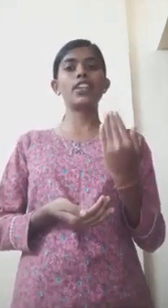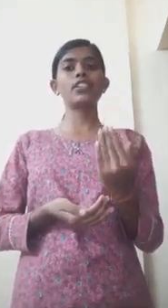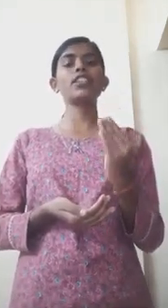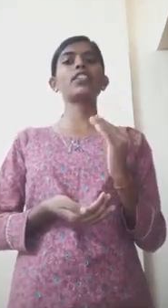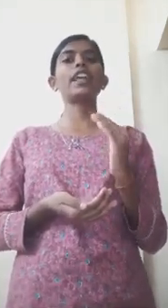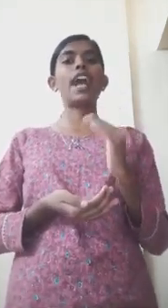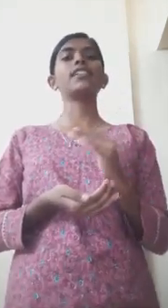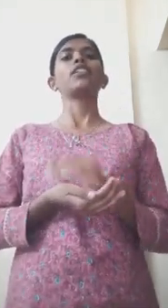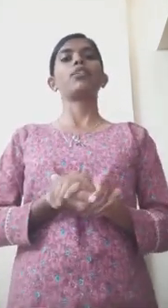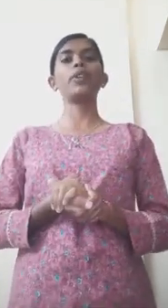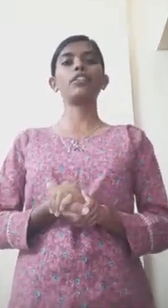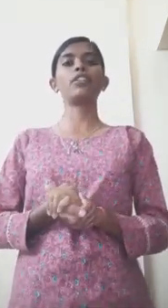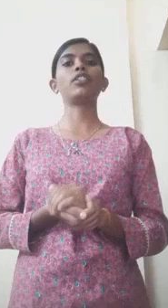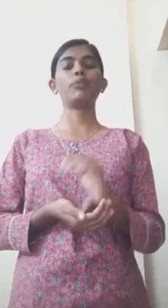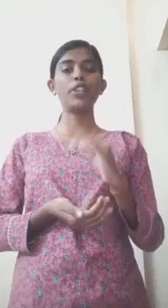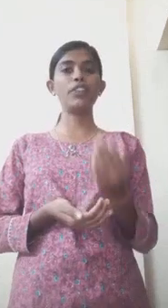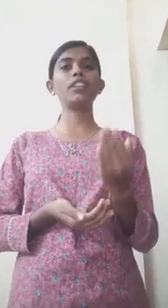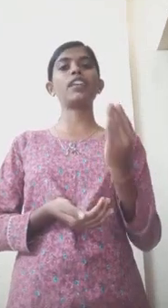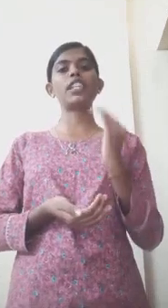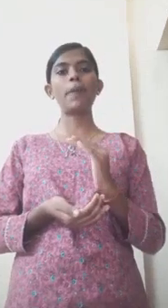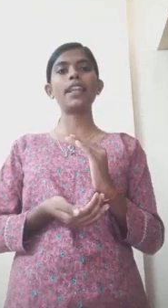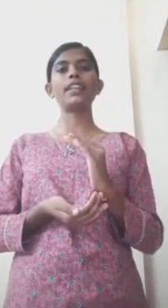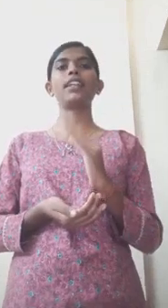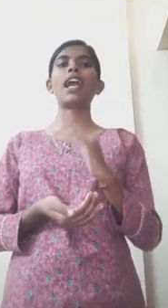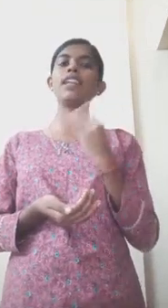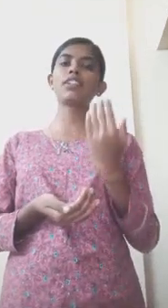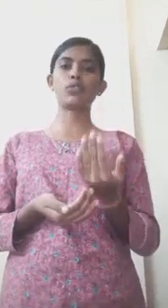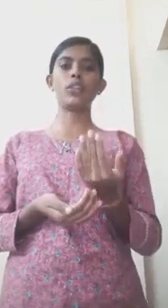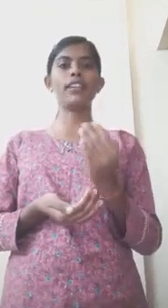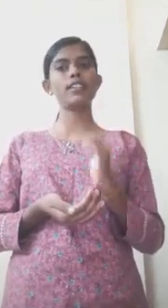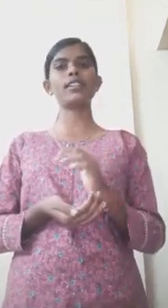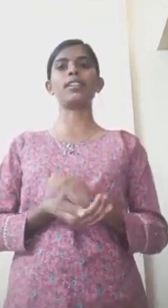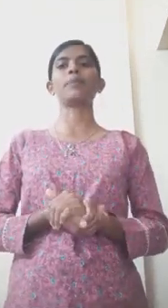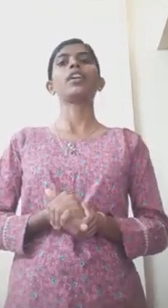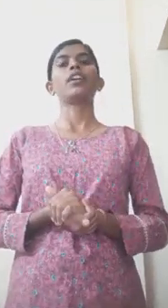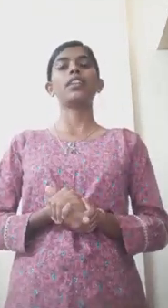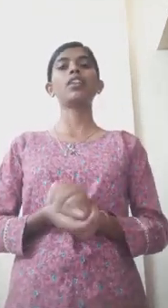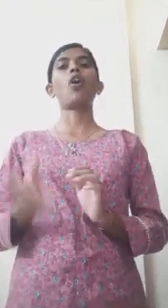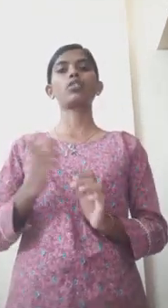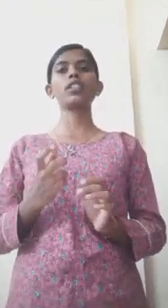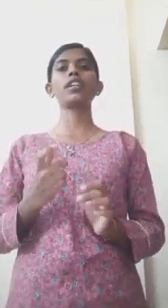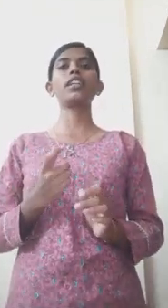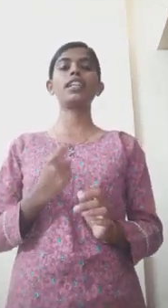exchange a gas between the respiratory and circulatory system. Then oxygen